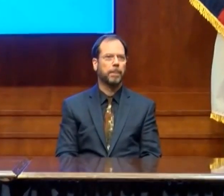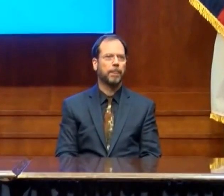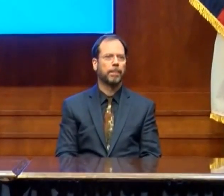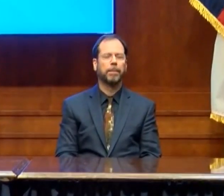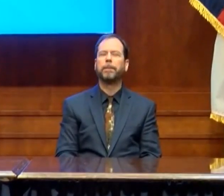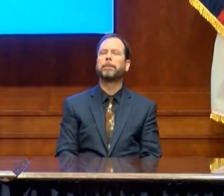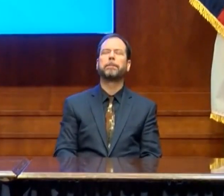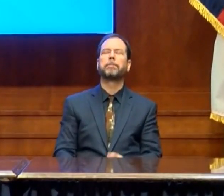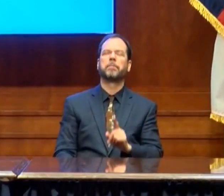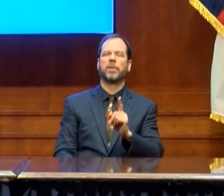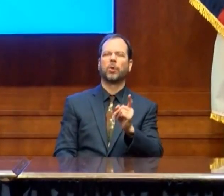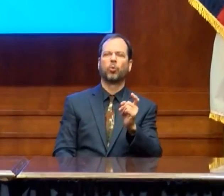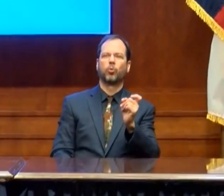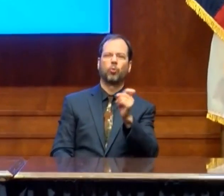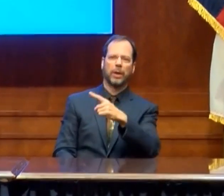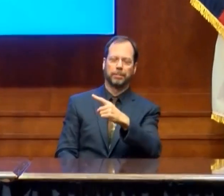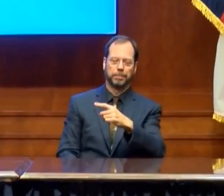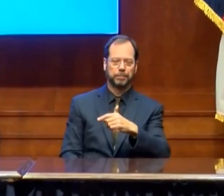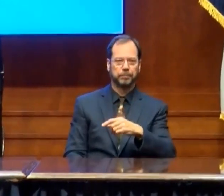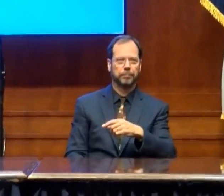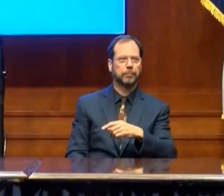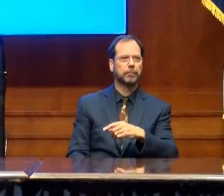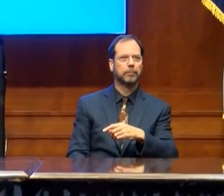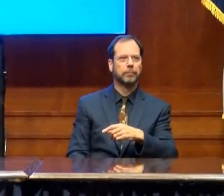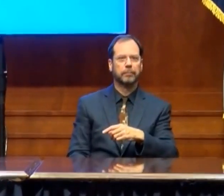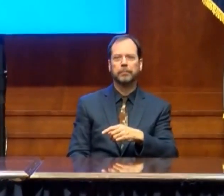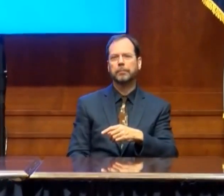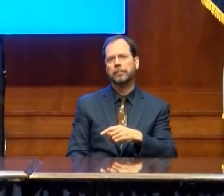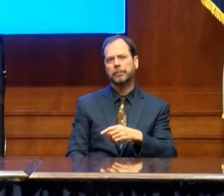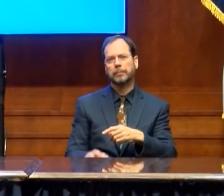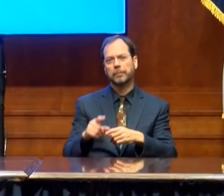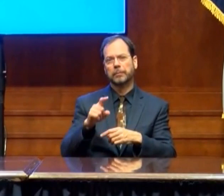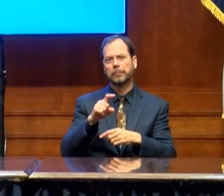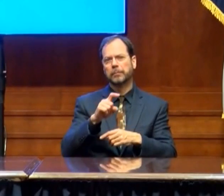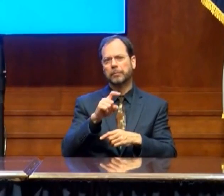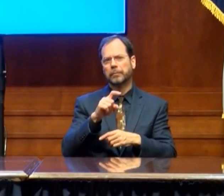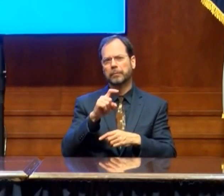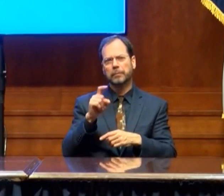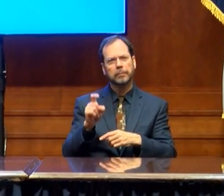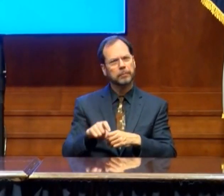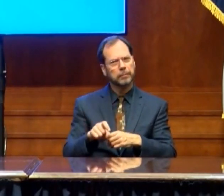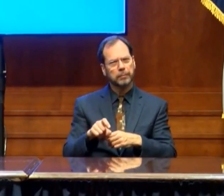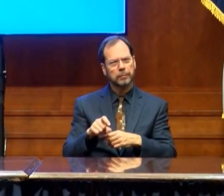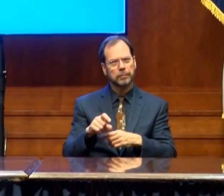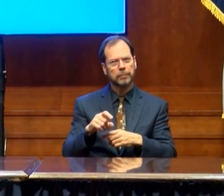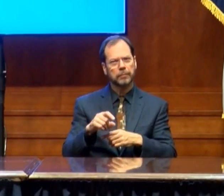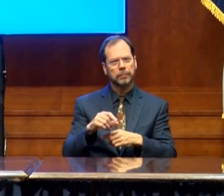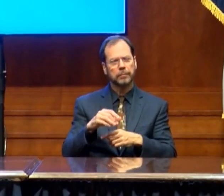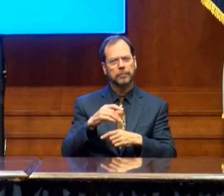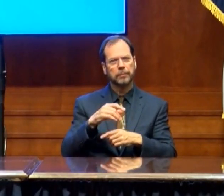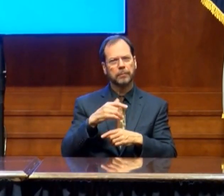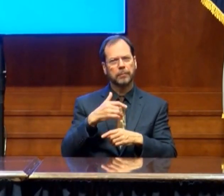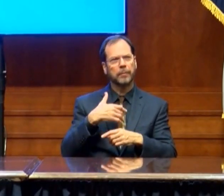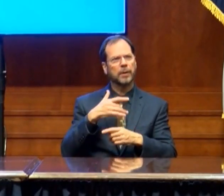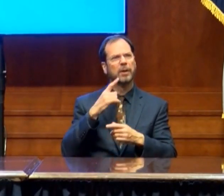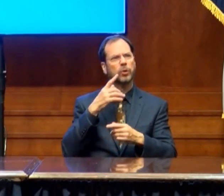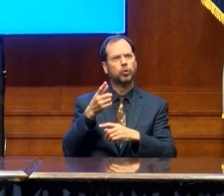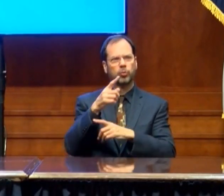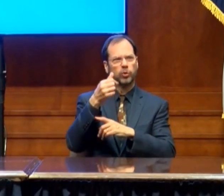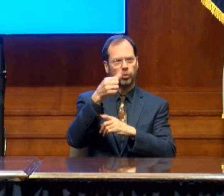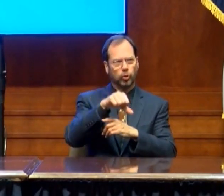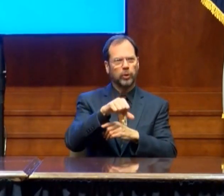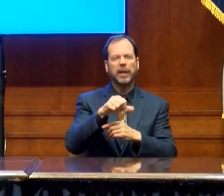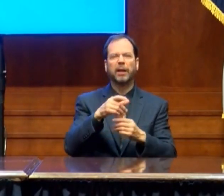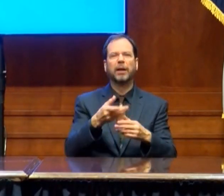Oh, yes, Governor. A quick question for you. So Texas is dead last, 50 out of 50 for uninsured women. For example, we've turned